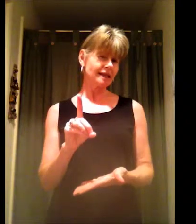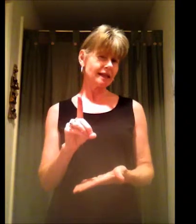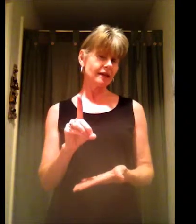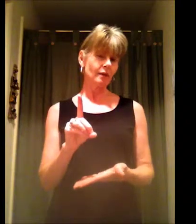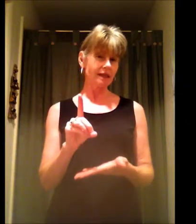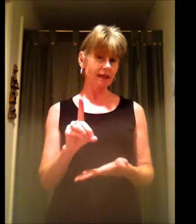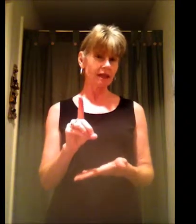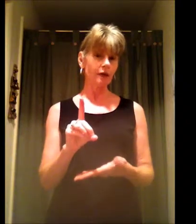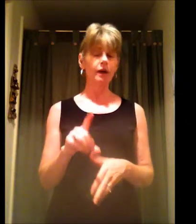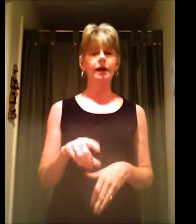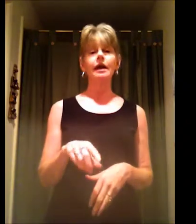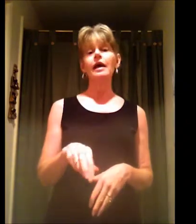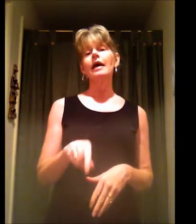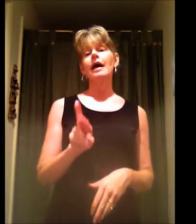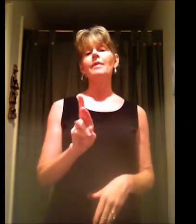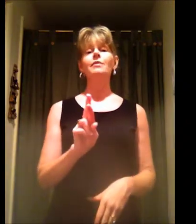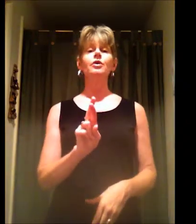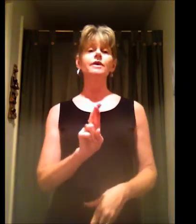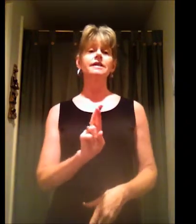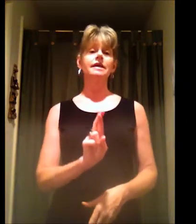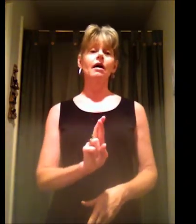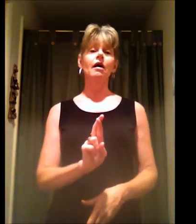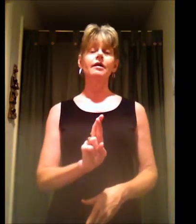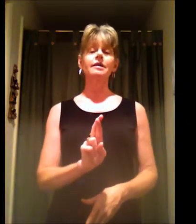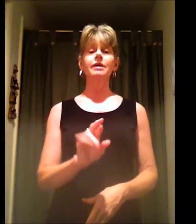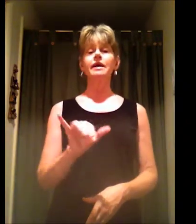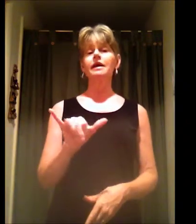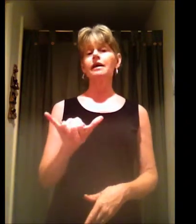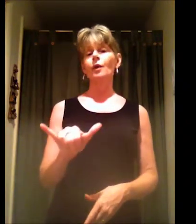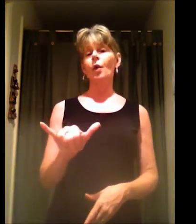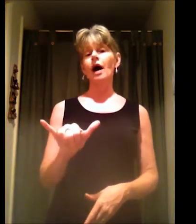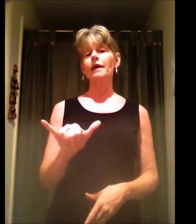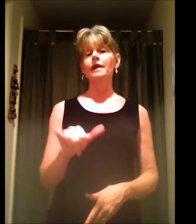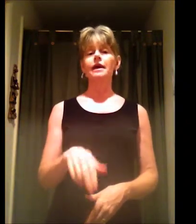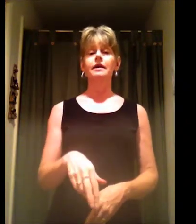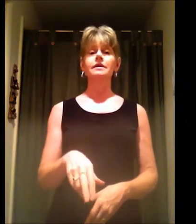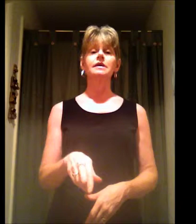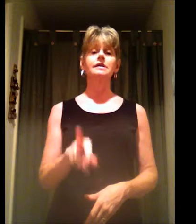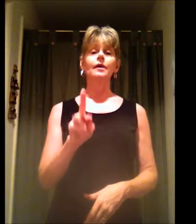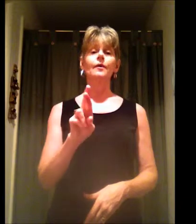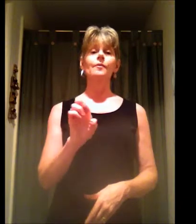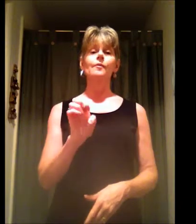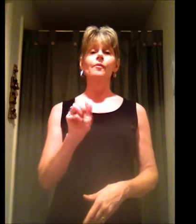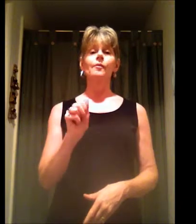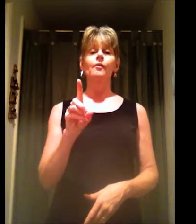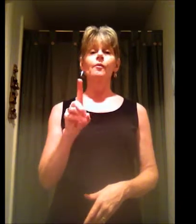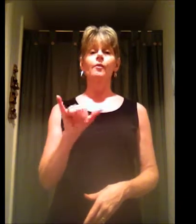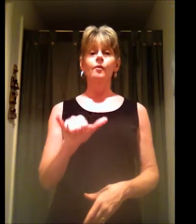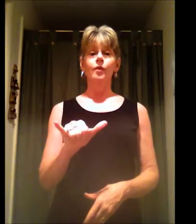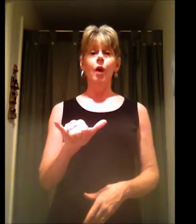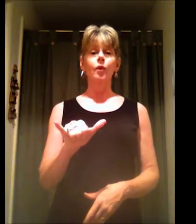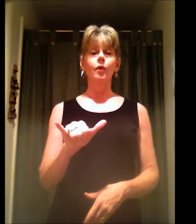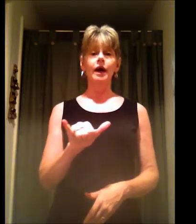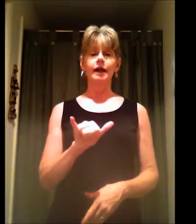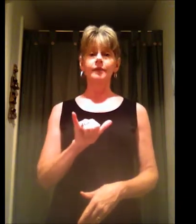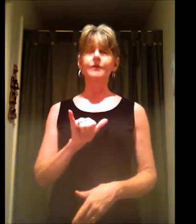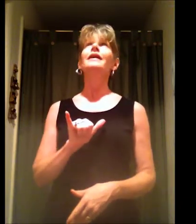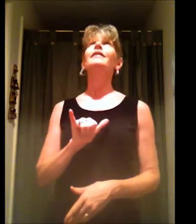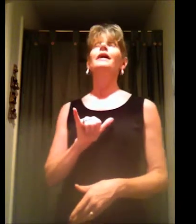see that was easy to read? And maybe you would see the R at the beginning and the Y at the end. So, ready. That